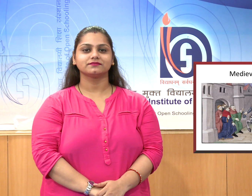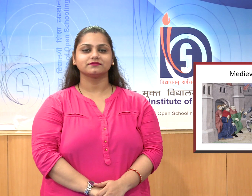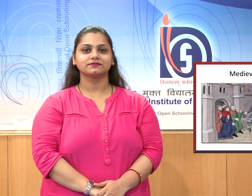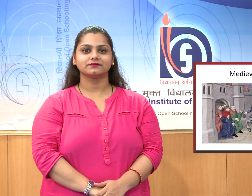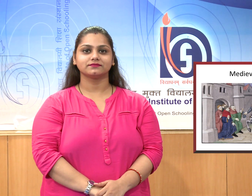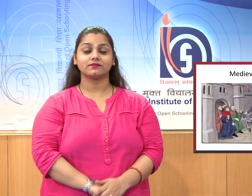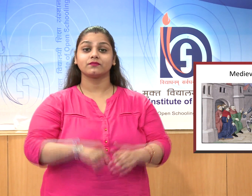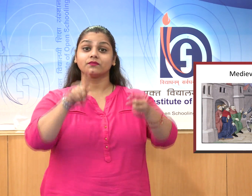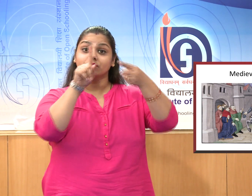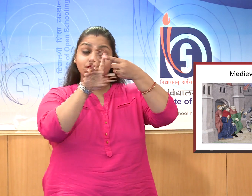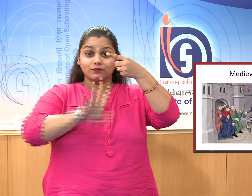Europe in medieval times